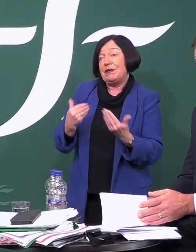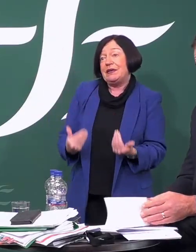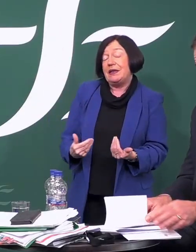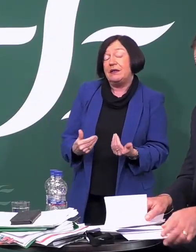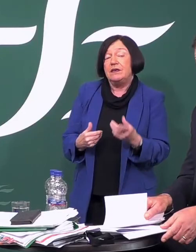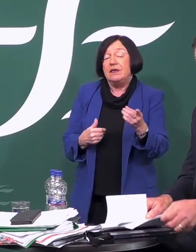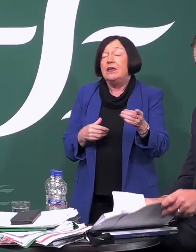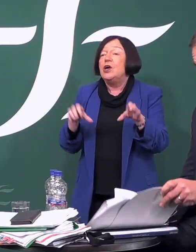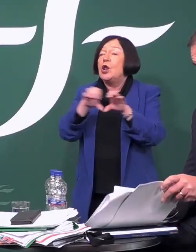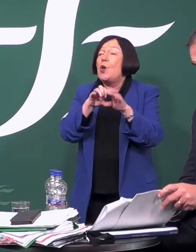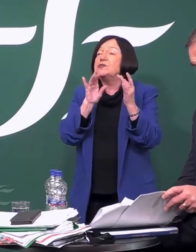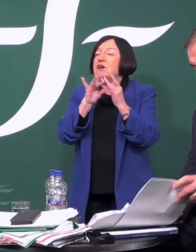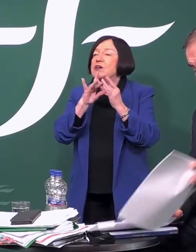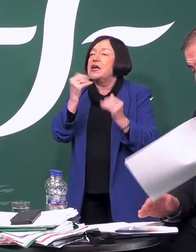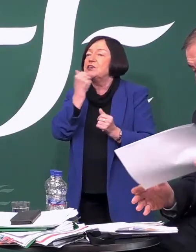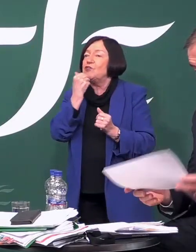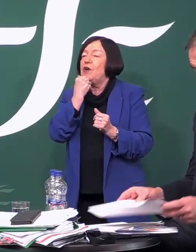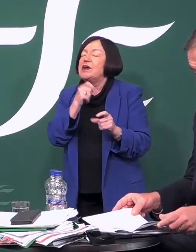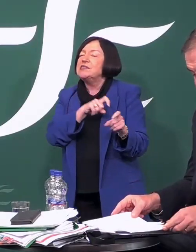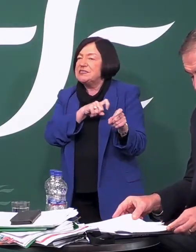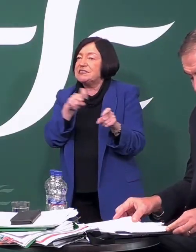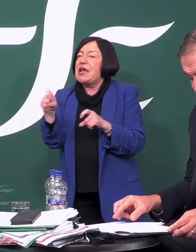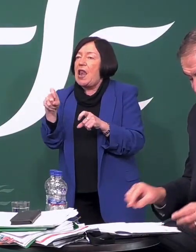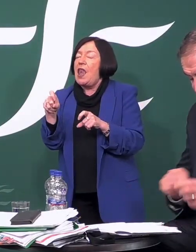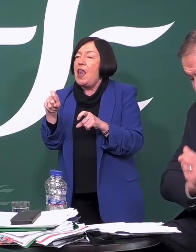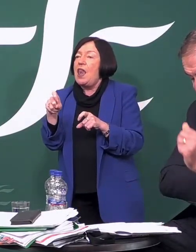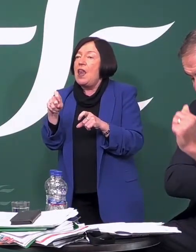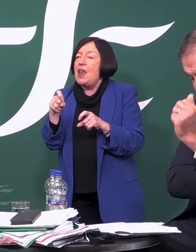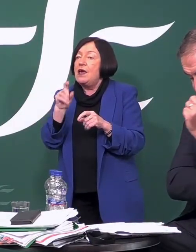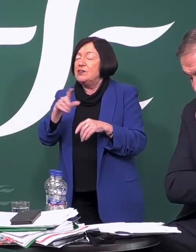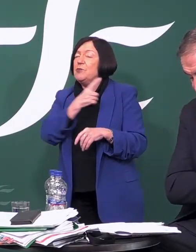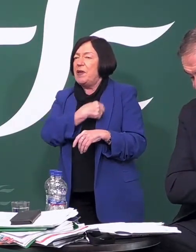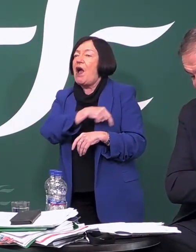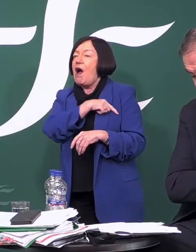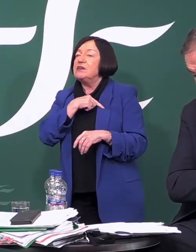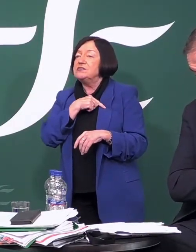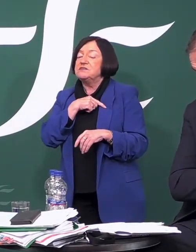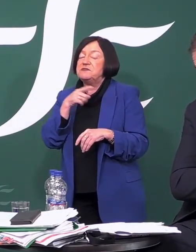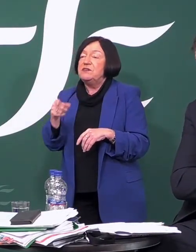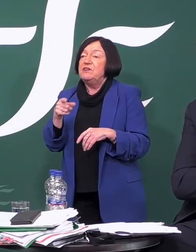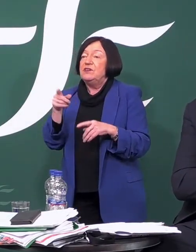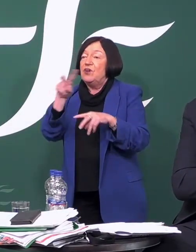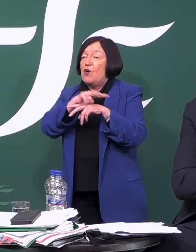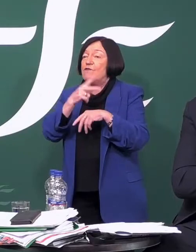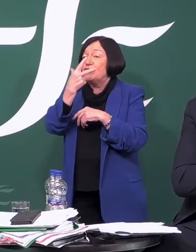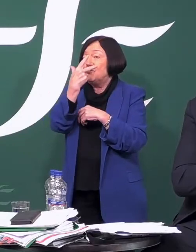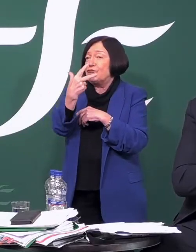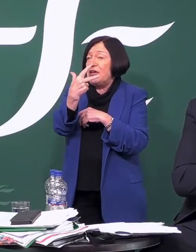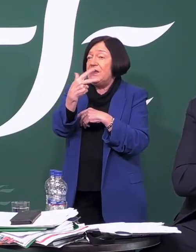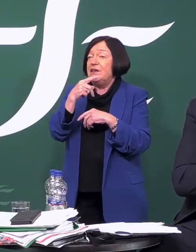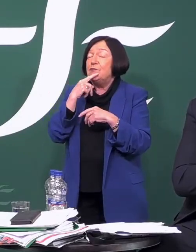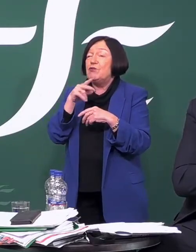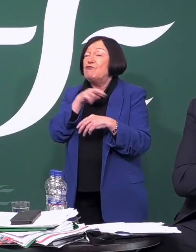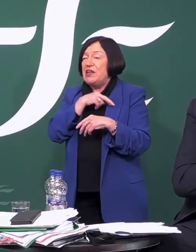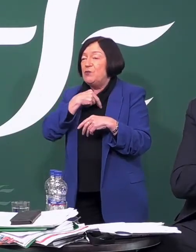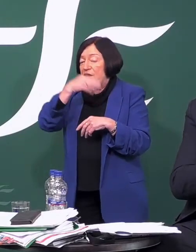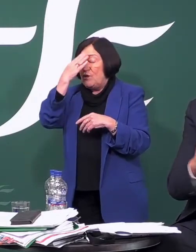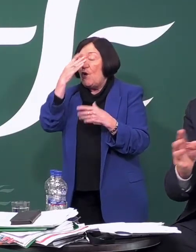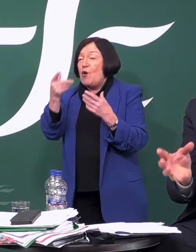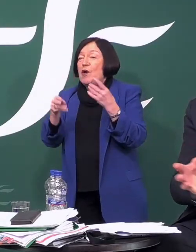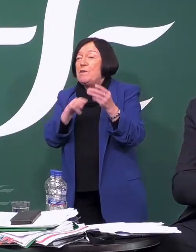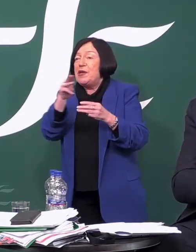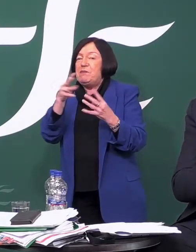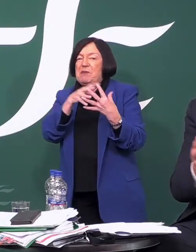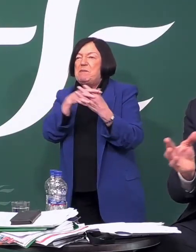So the close contacts numbers are still, I suppose, to be honest, I think in terms of numbers, it's just over 3. But in reality, we know in terms of